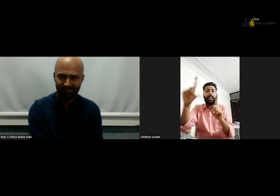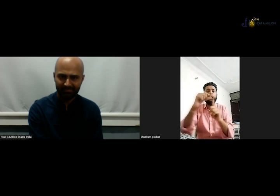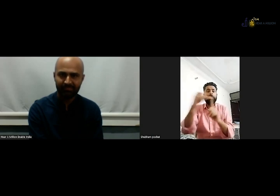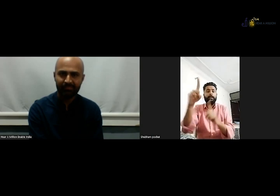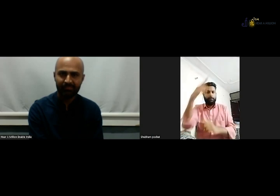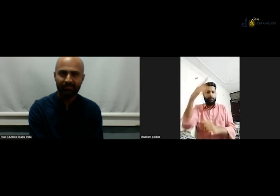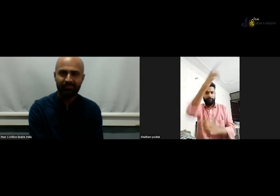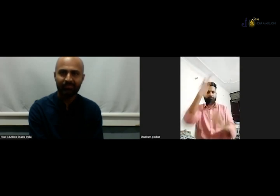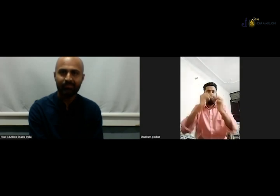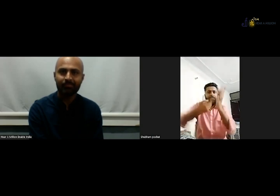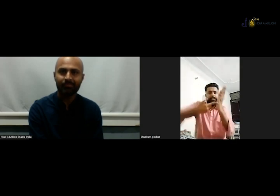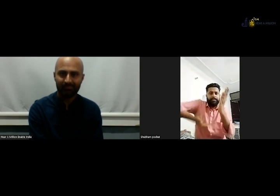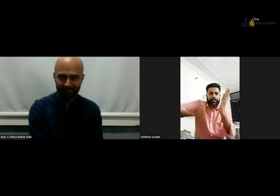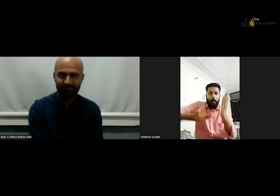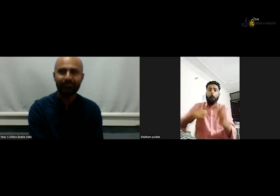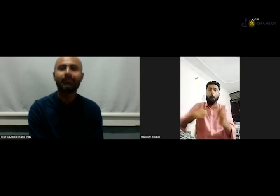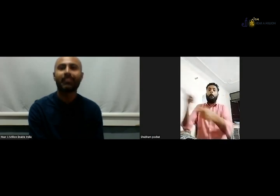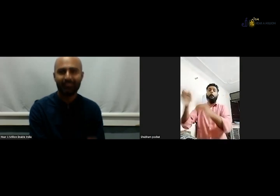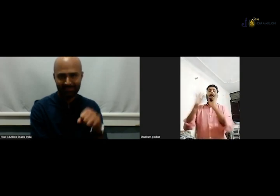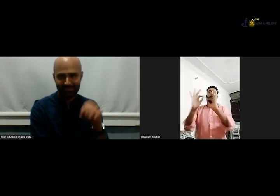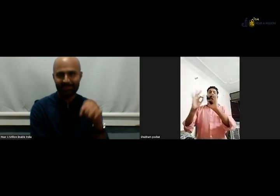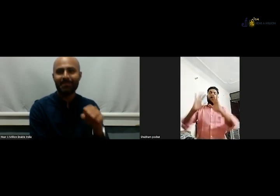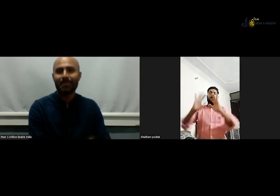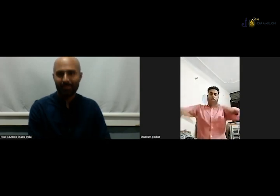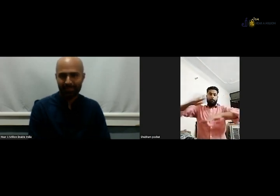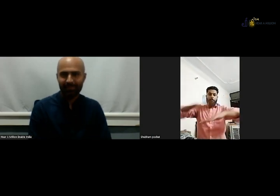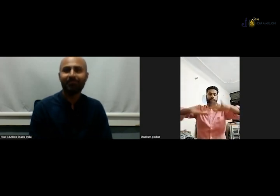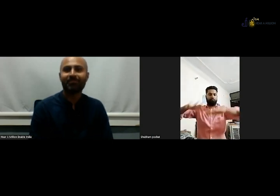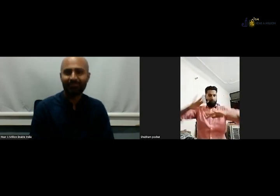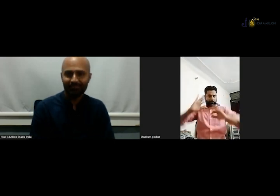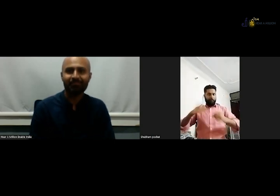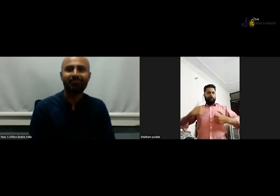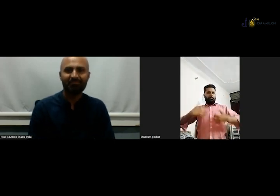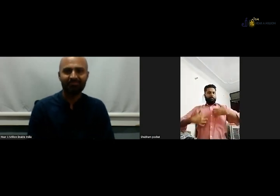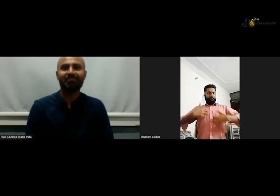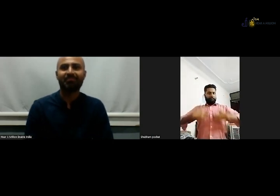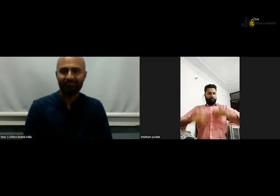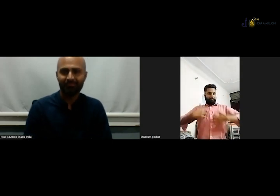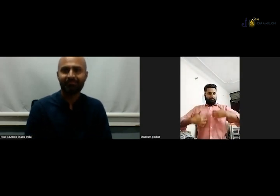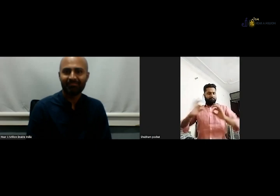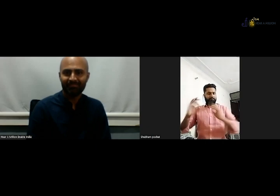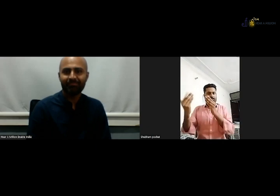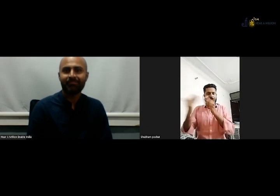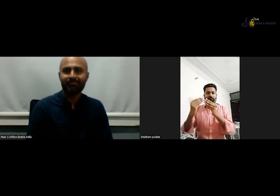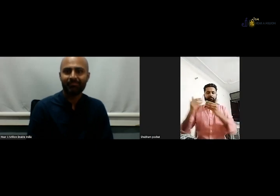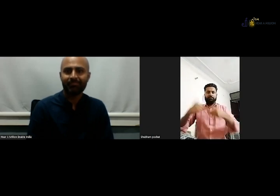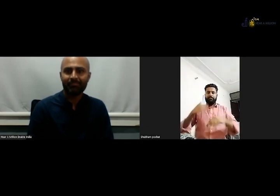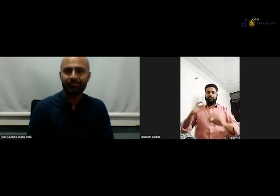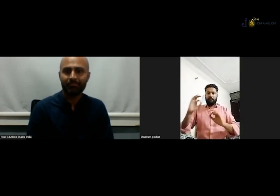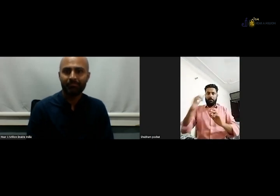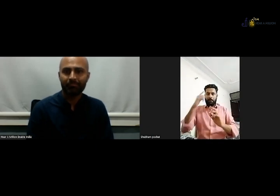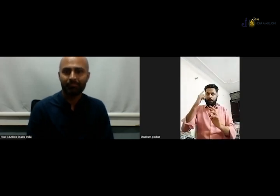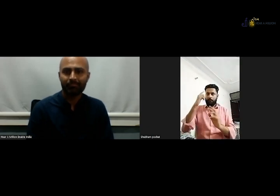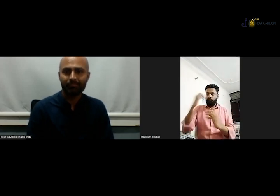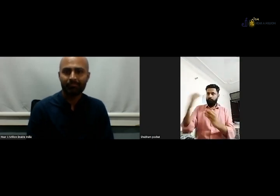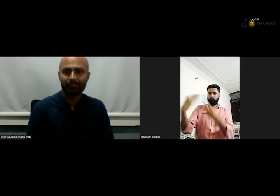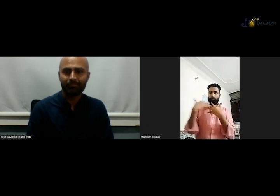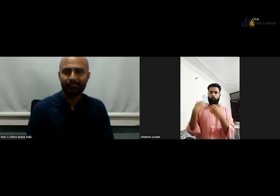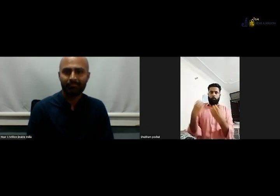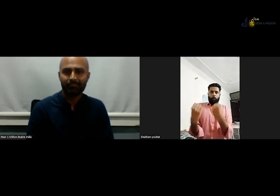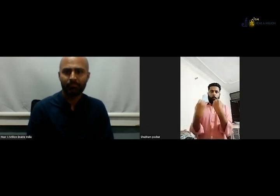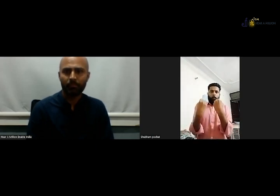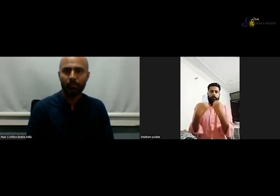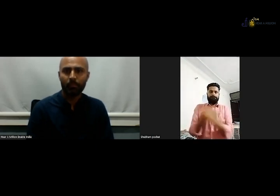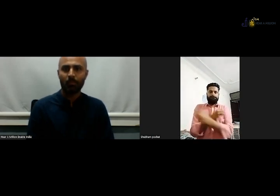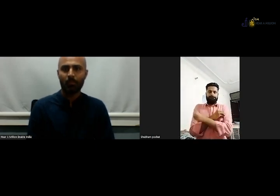can plan something. Said DLP, so she trained. So I said, oh, okay, that's a good thing. We can have a chance over there and we can